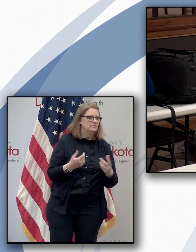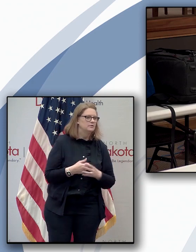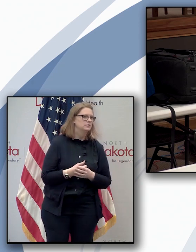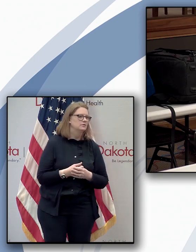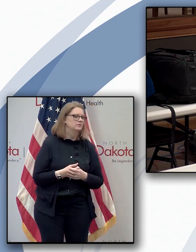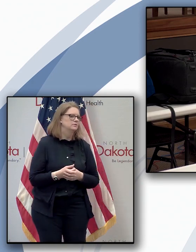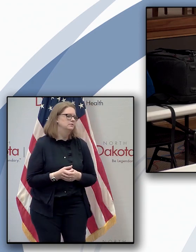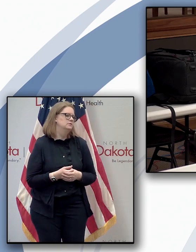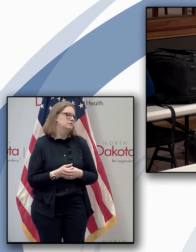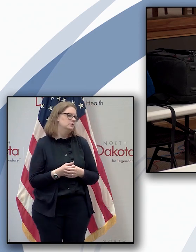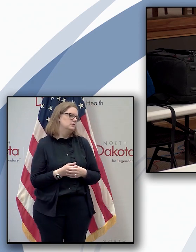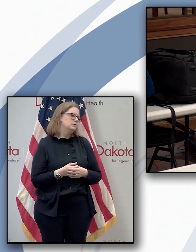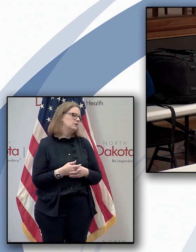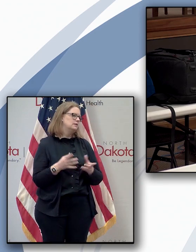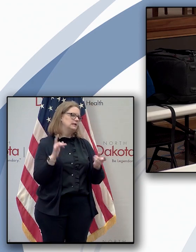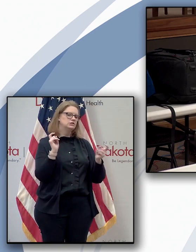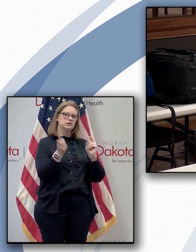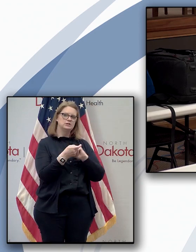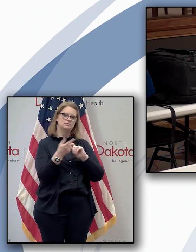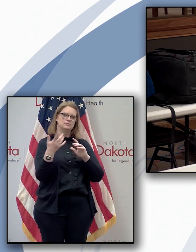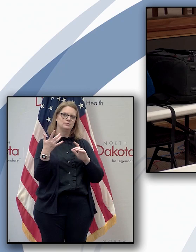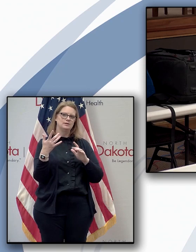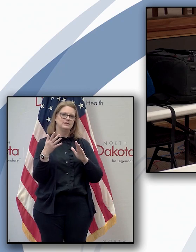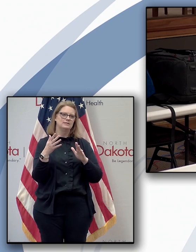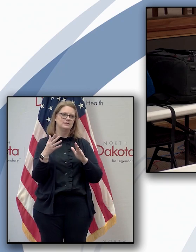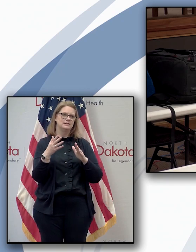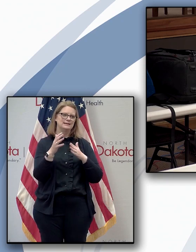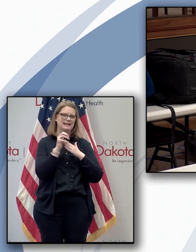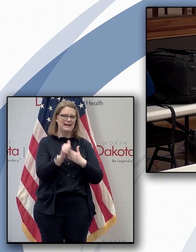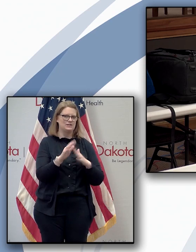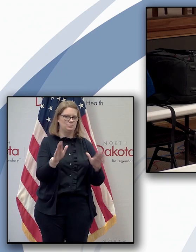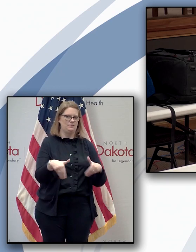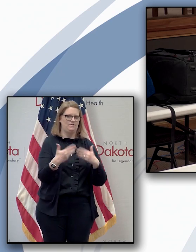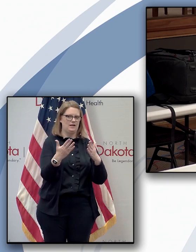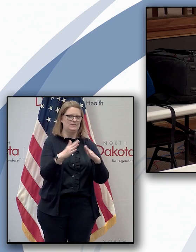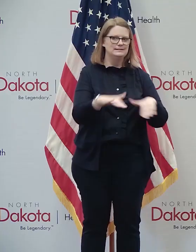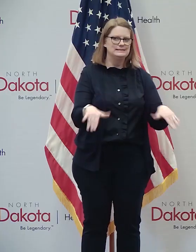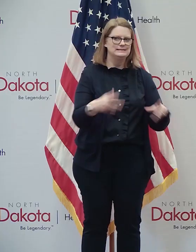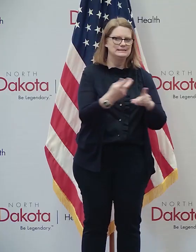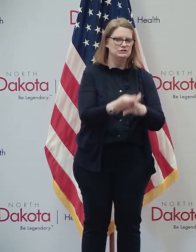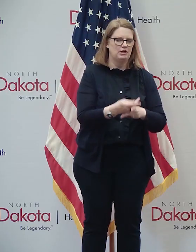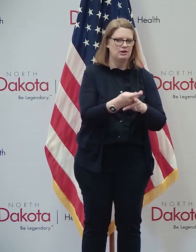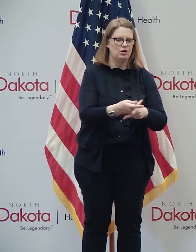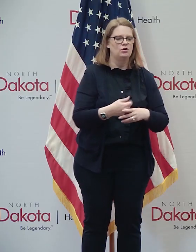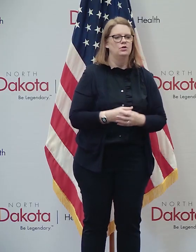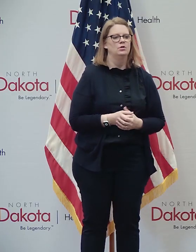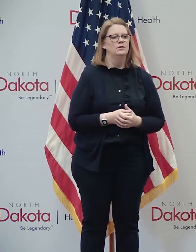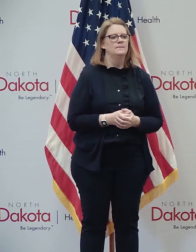I'm wondering if there are any updated guidances for childcare in the not too distant future.